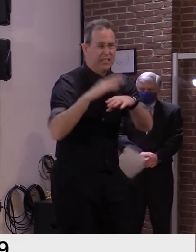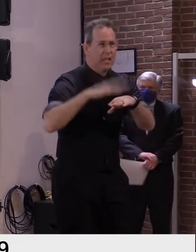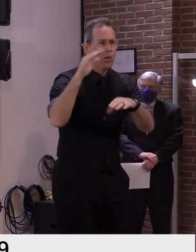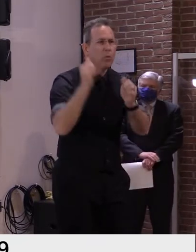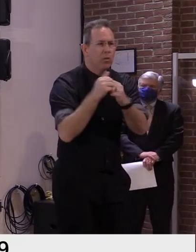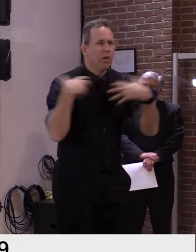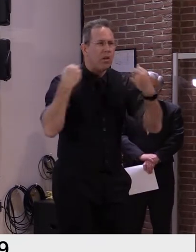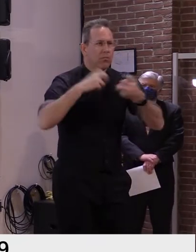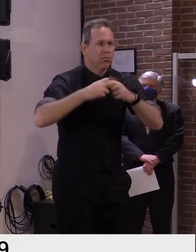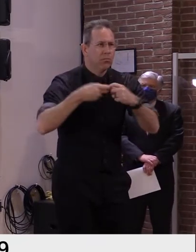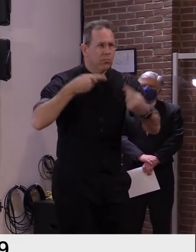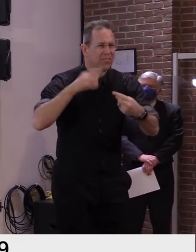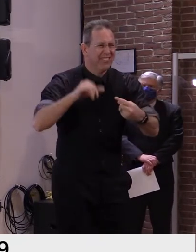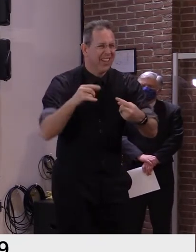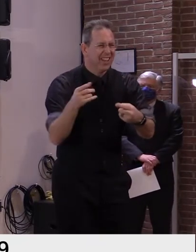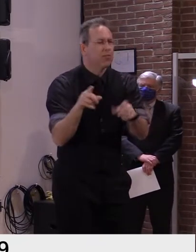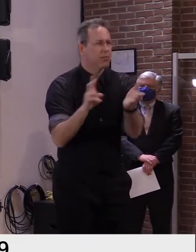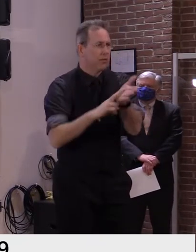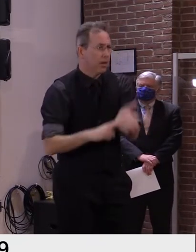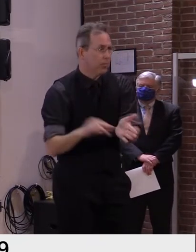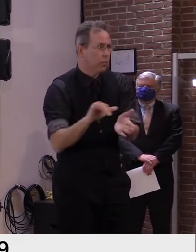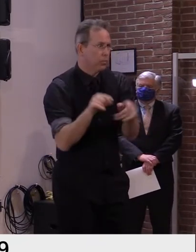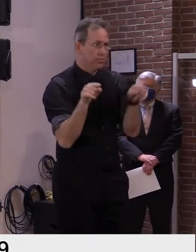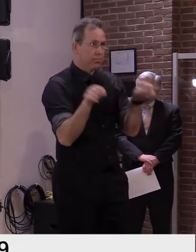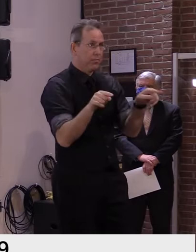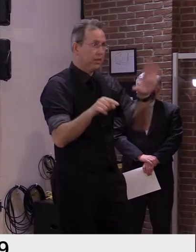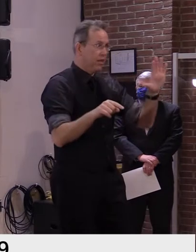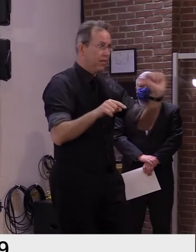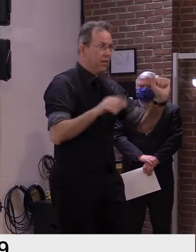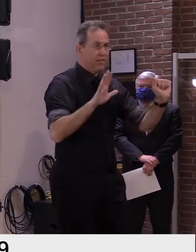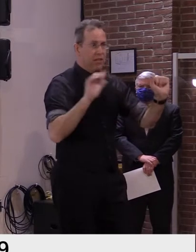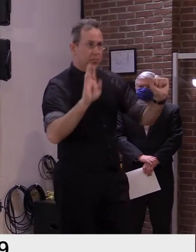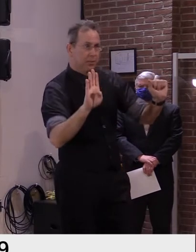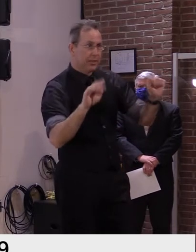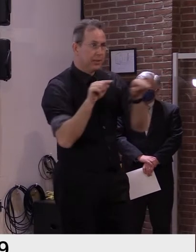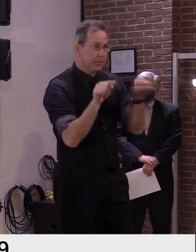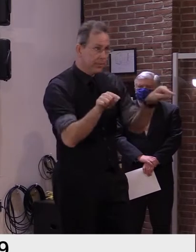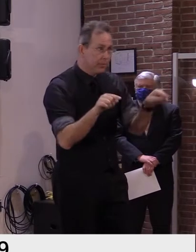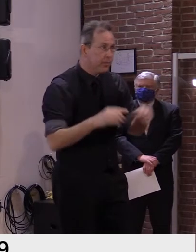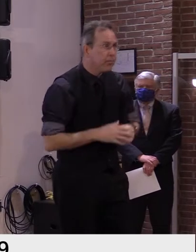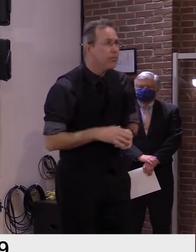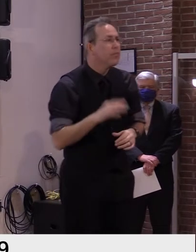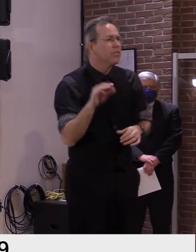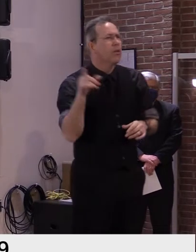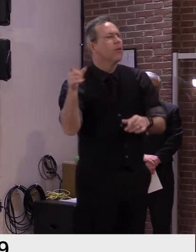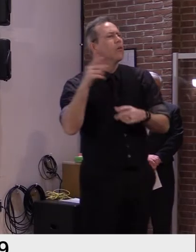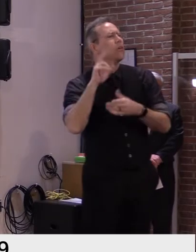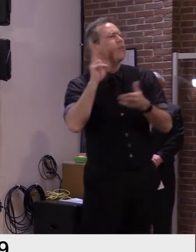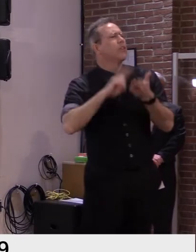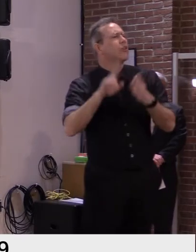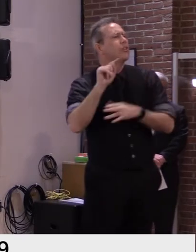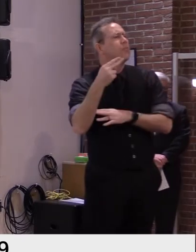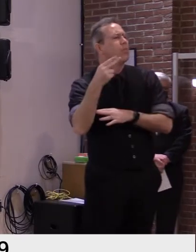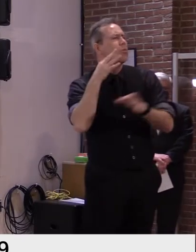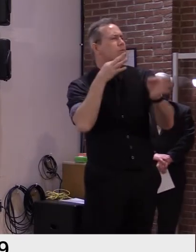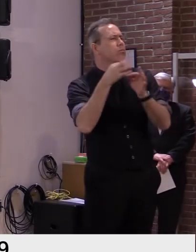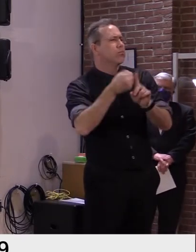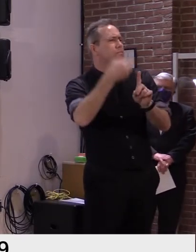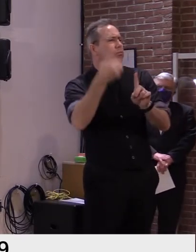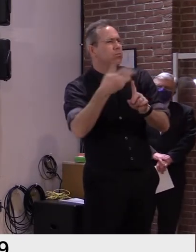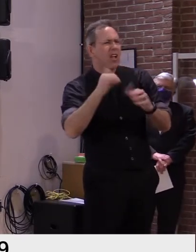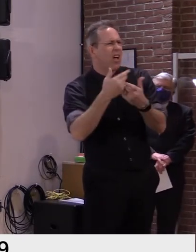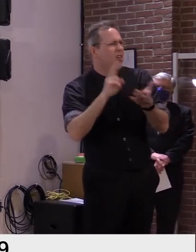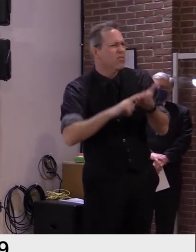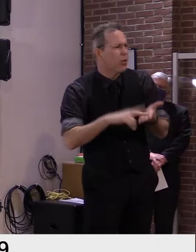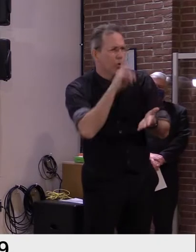Dr. Levine will go over which conditions are included, and Secretary Smith will go into much more detail, but we're doing it in two